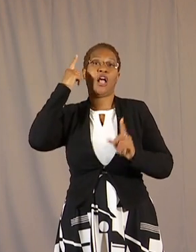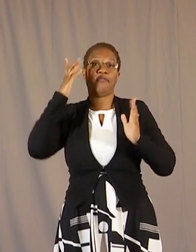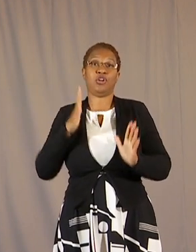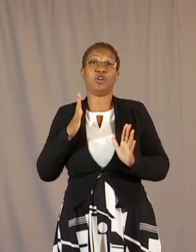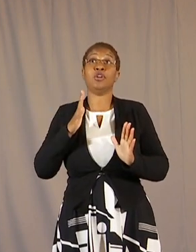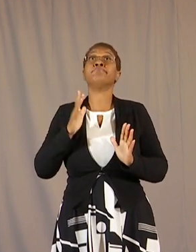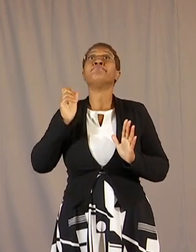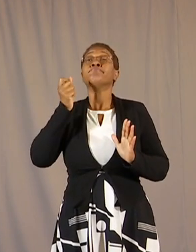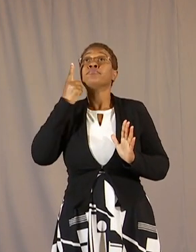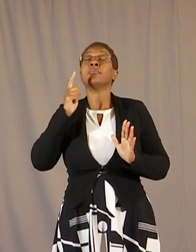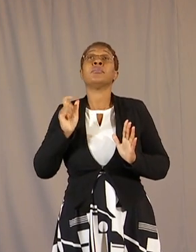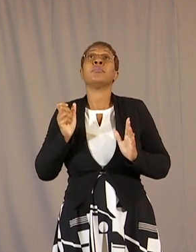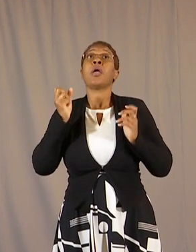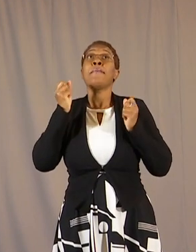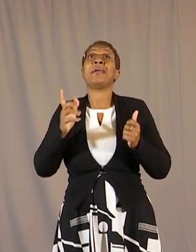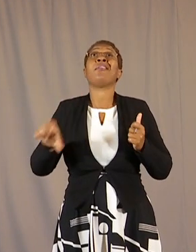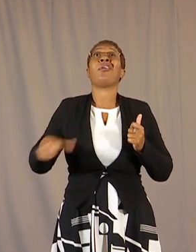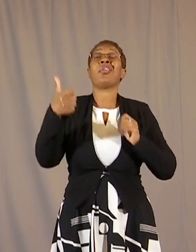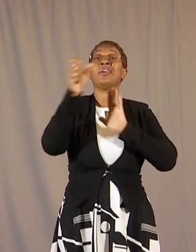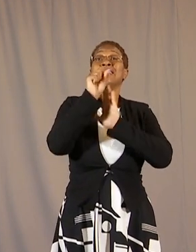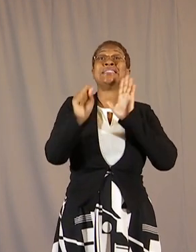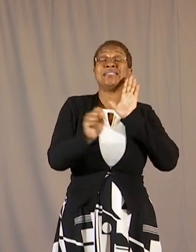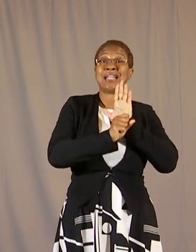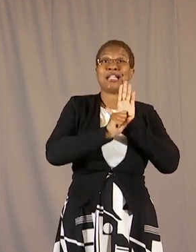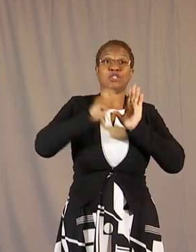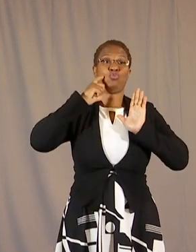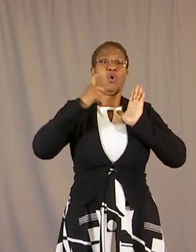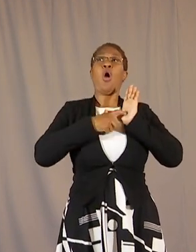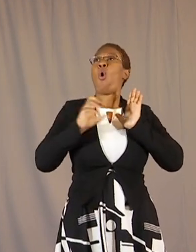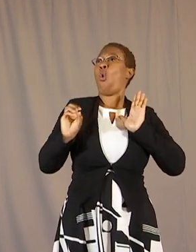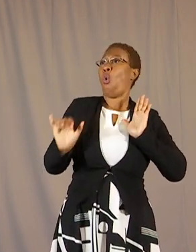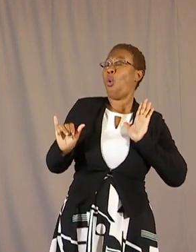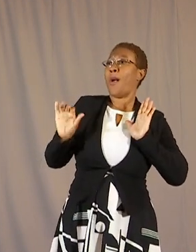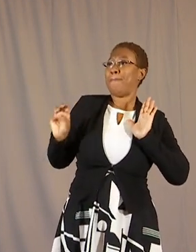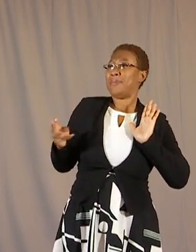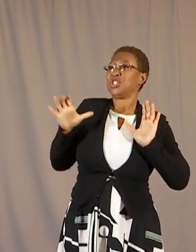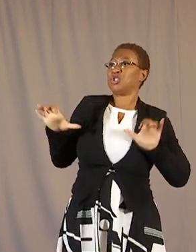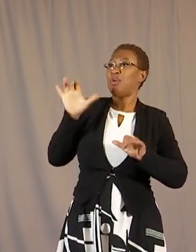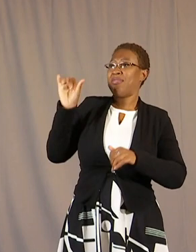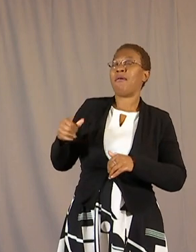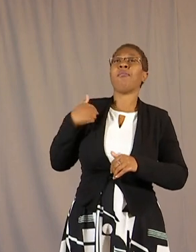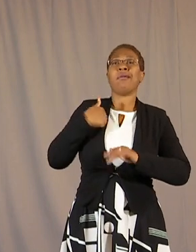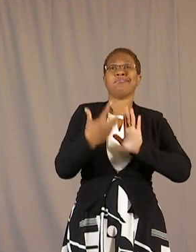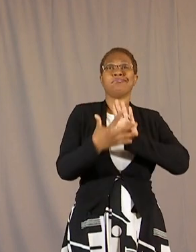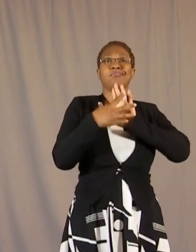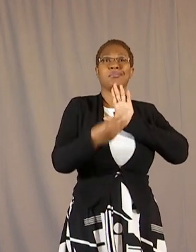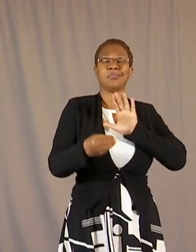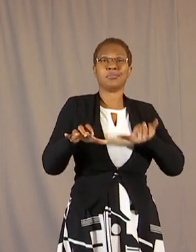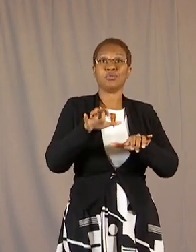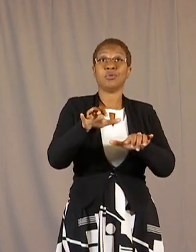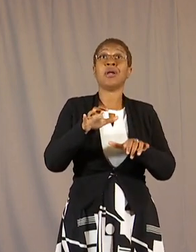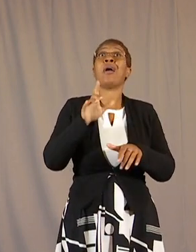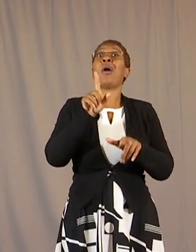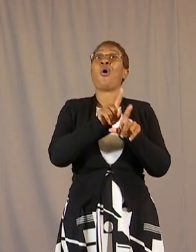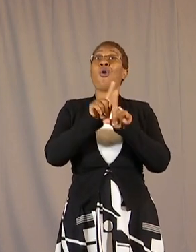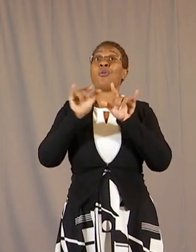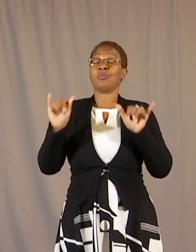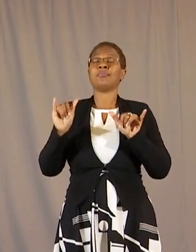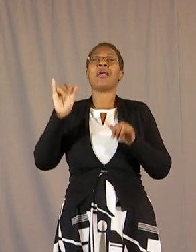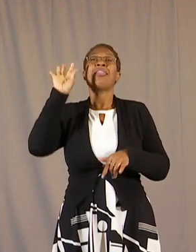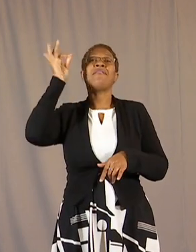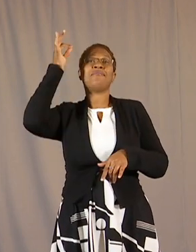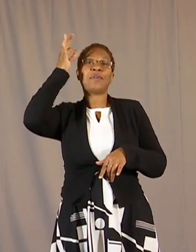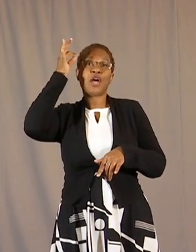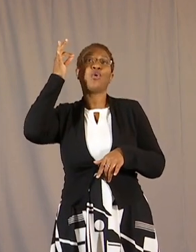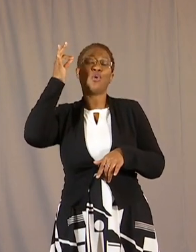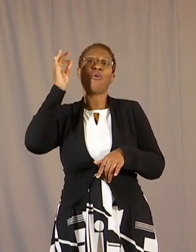nationally multiple times and was replicated in other states as well as at the federal level. I know there were several